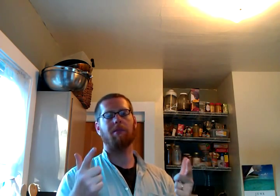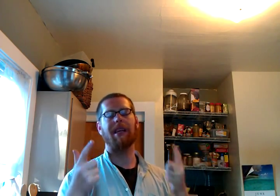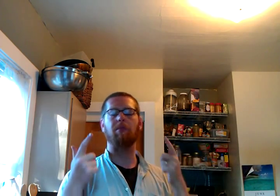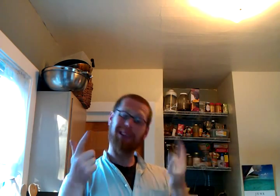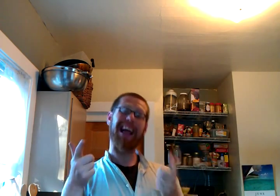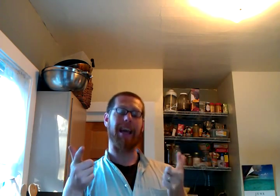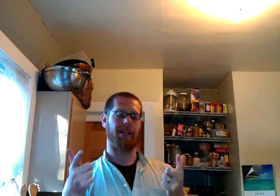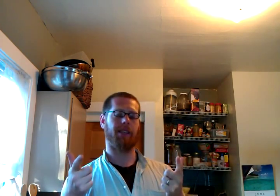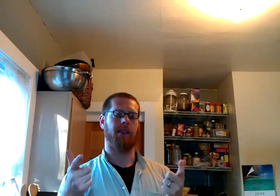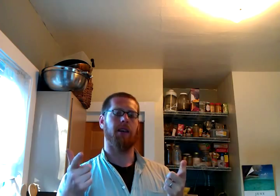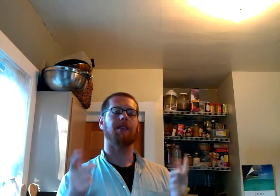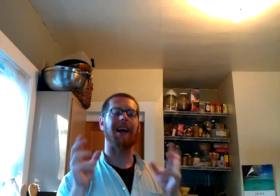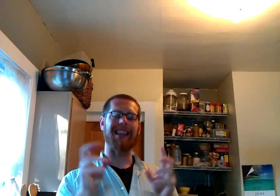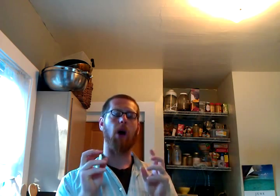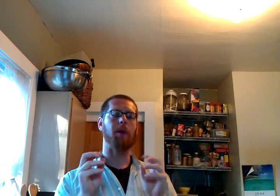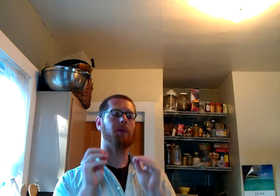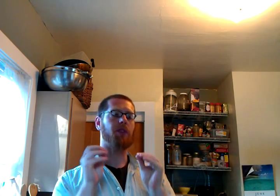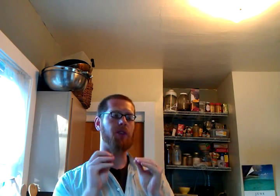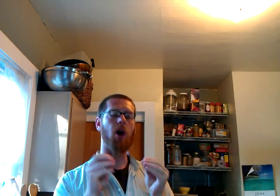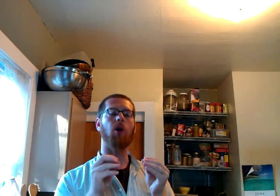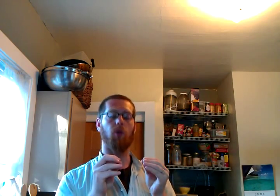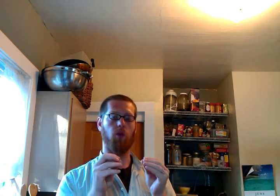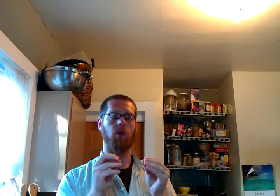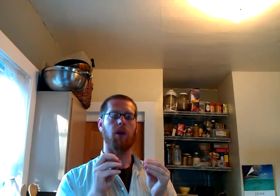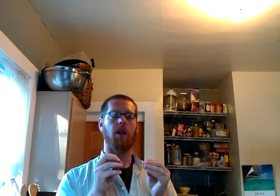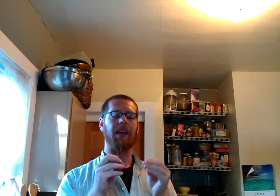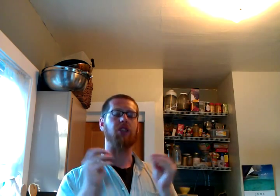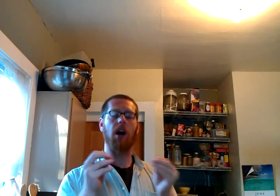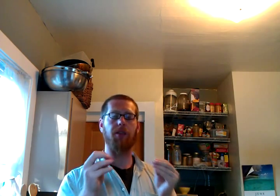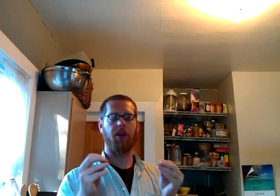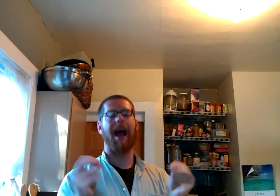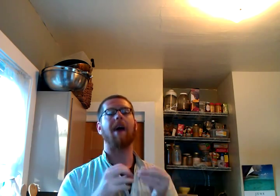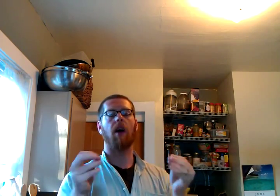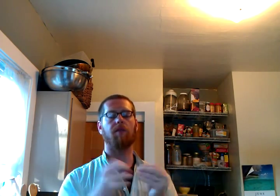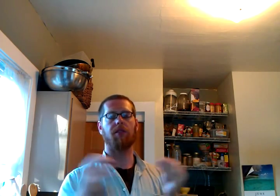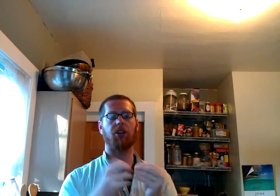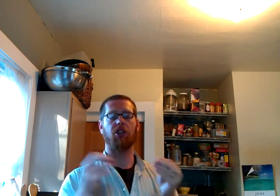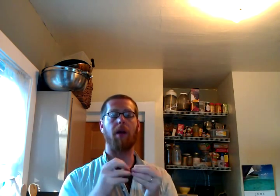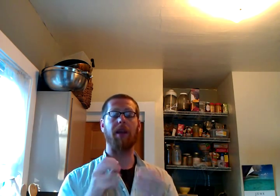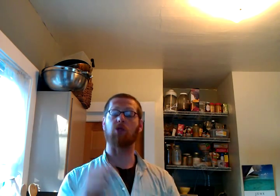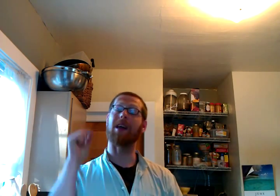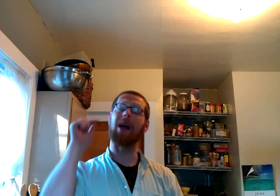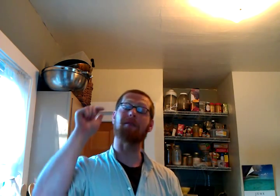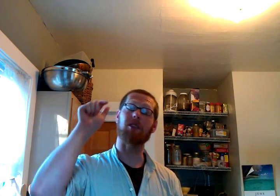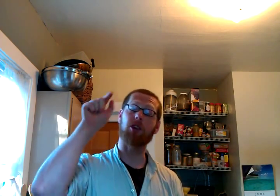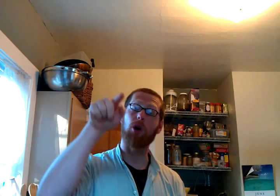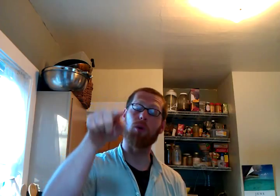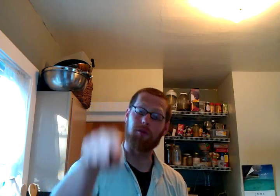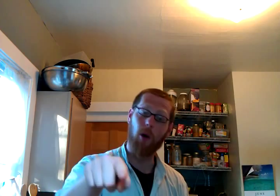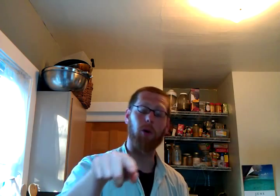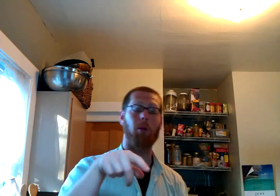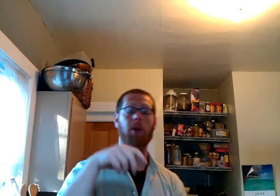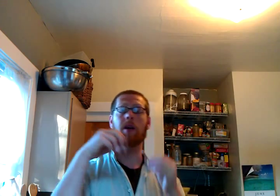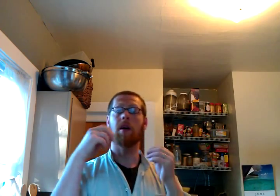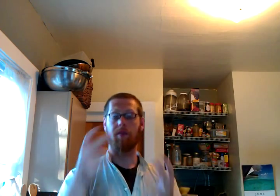in place to allow people to know each other and have conversations about things without having to go to a focal point